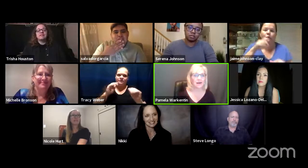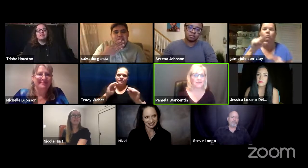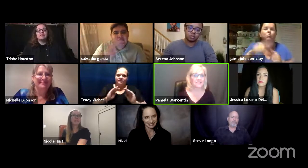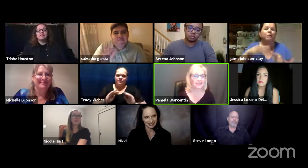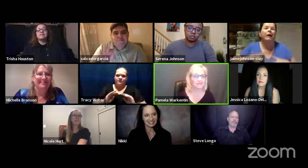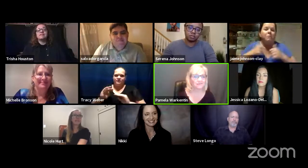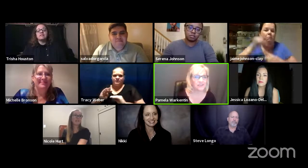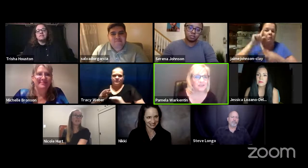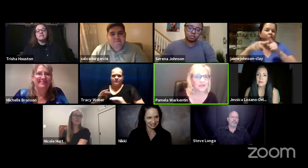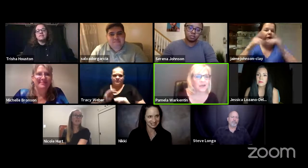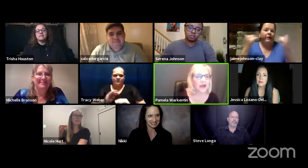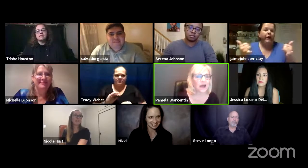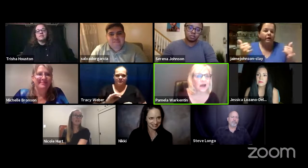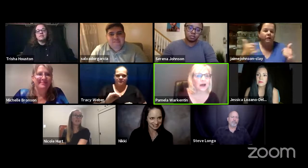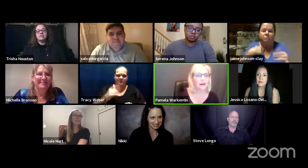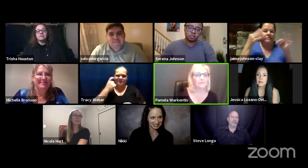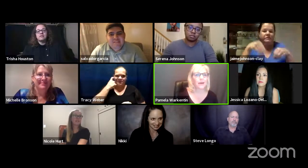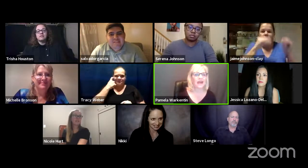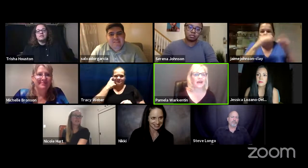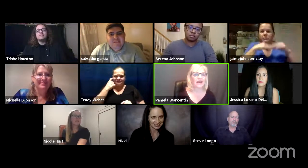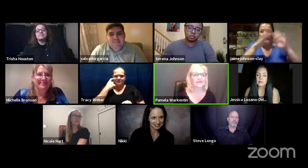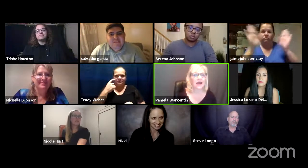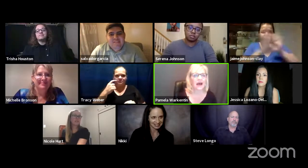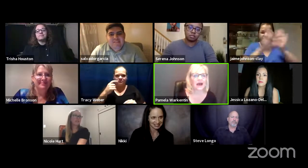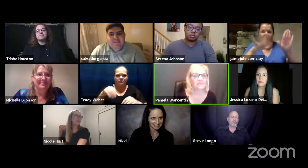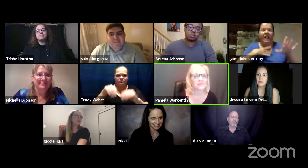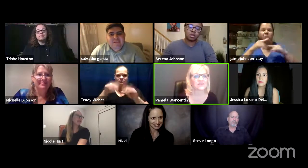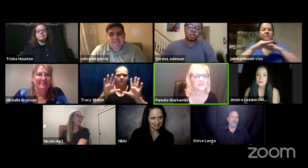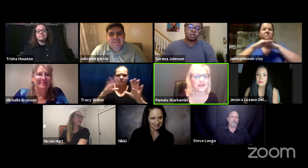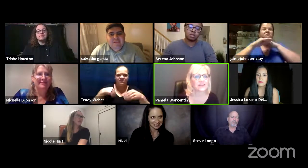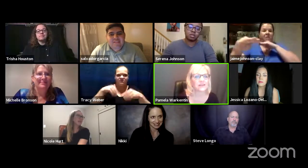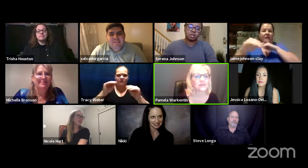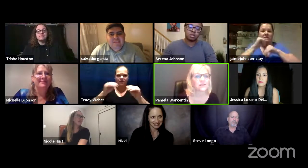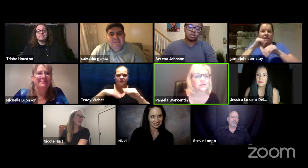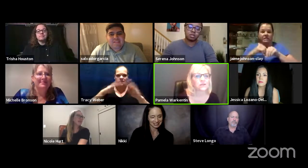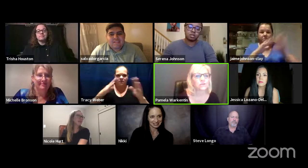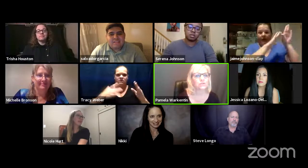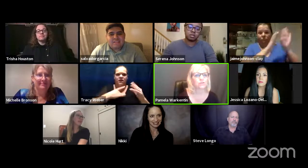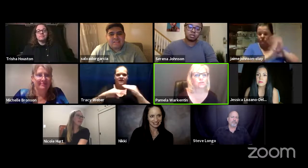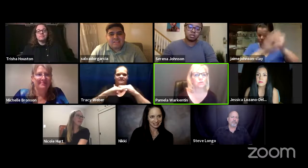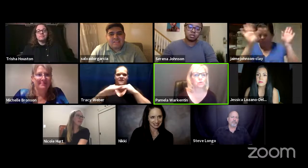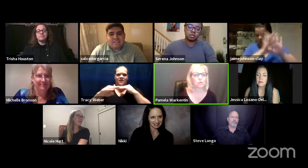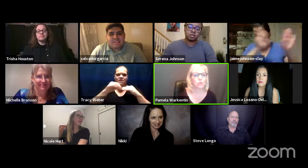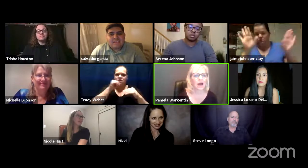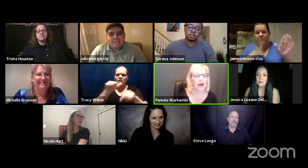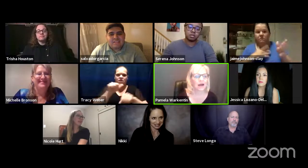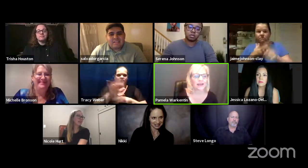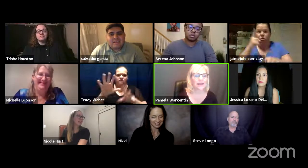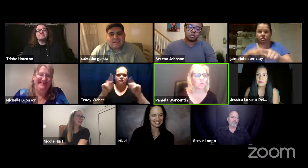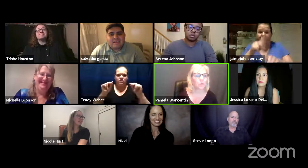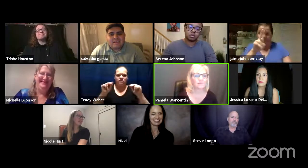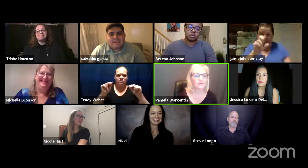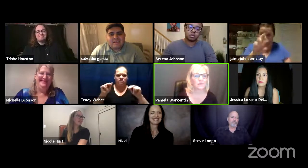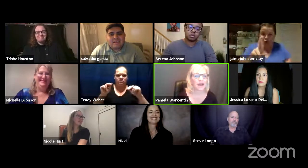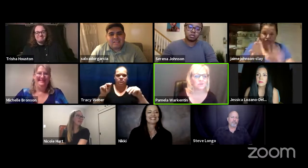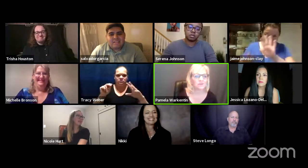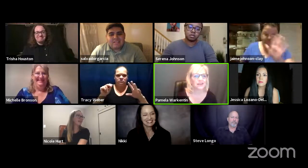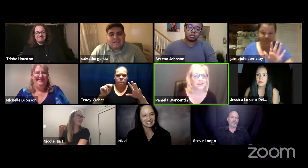my safety, and I've decided to get away from the mountains, and